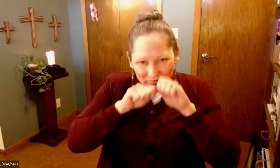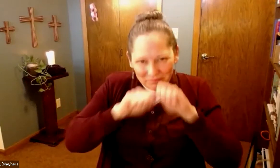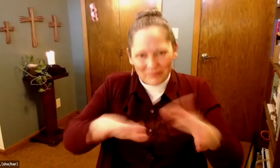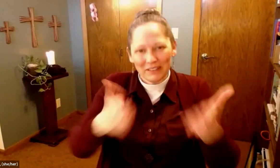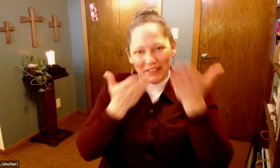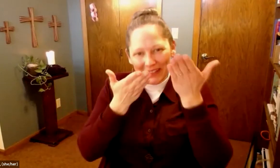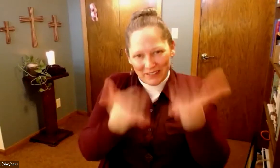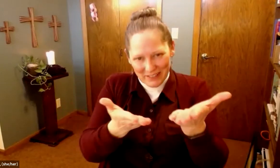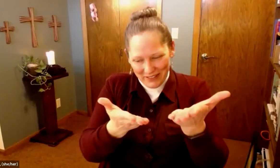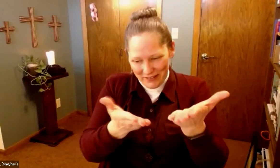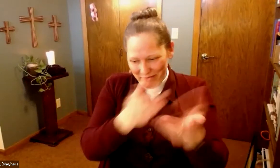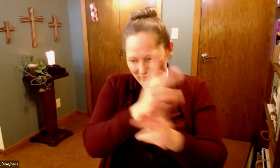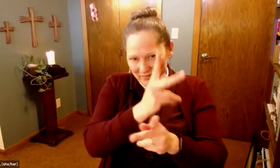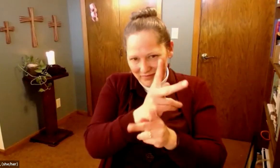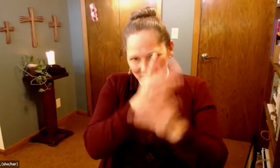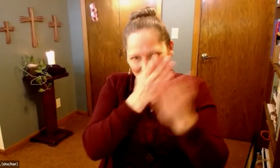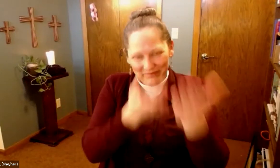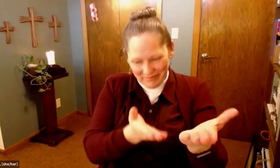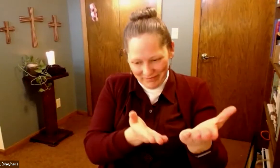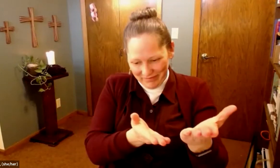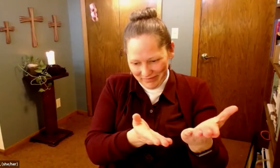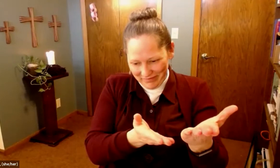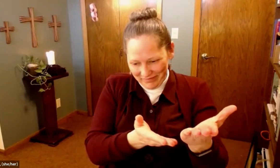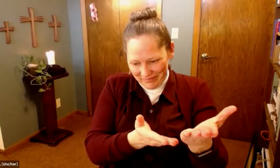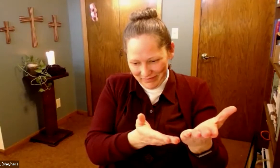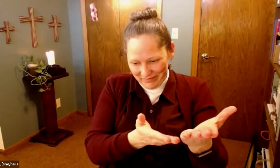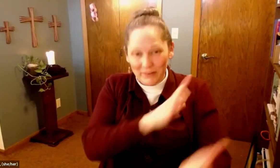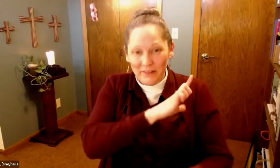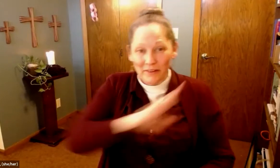The Lord bless you and keep you.